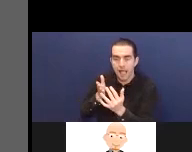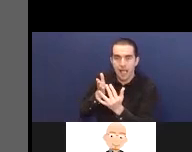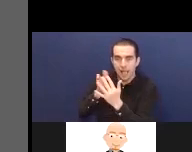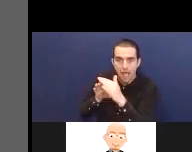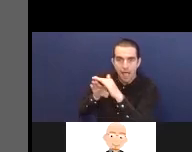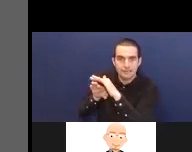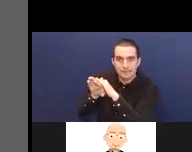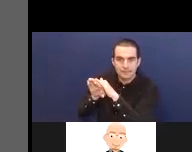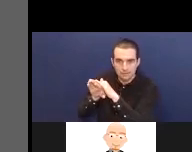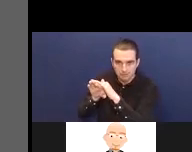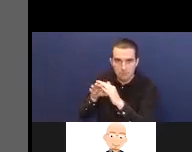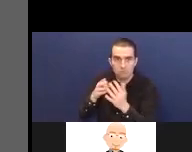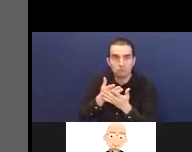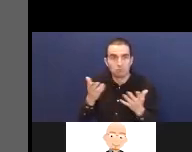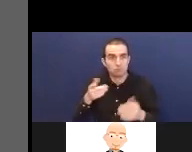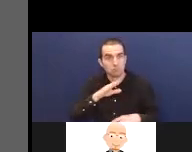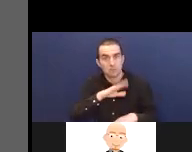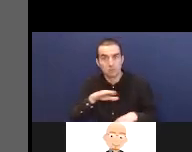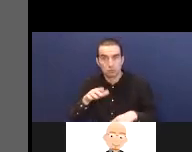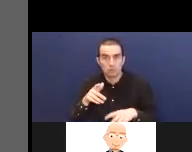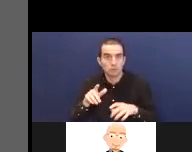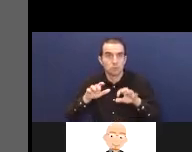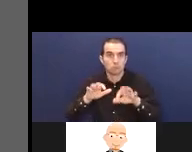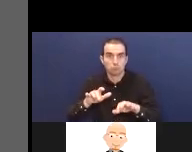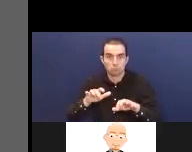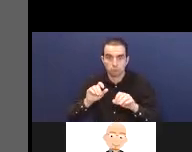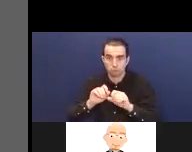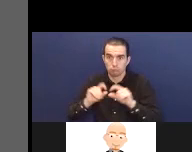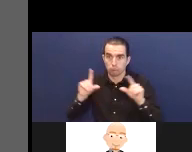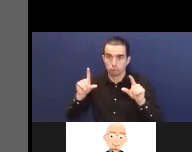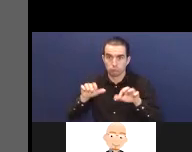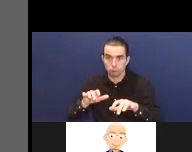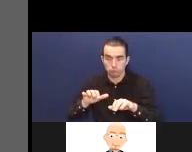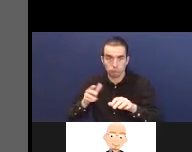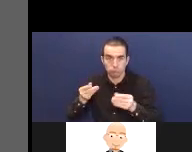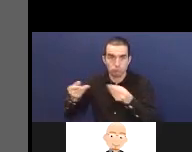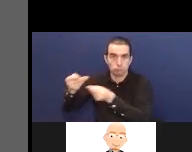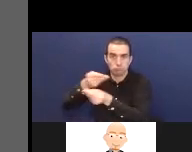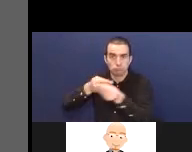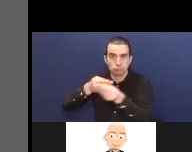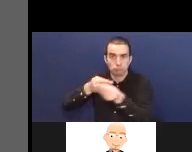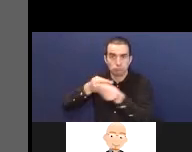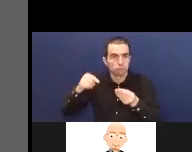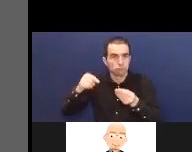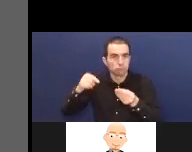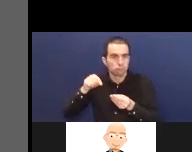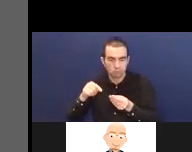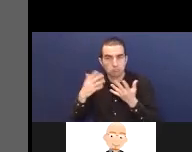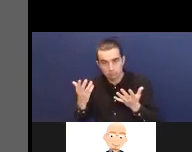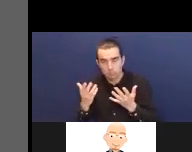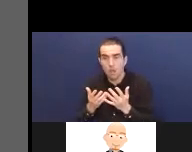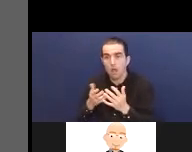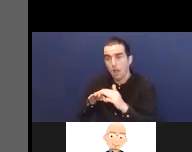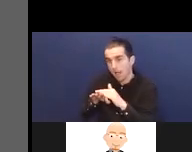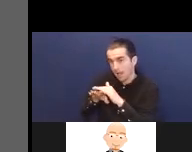know that resources are very scarce and it's been difficult to respond to all. But for us, it's been the opportunity to make some